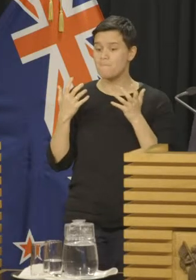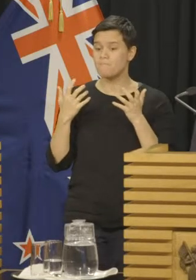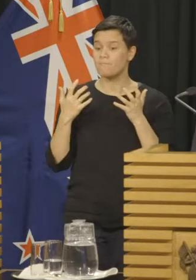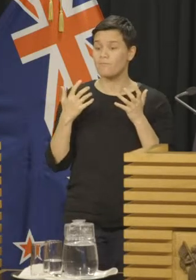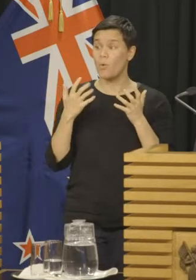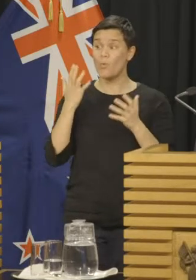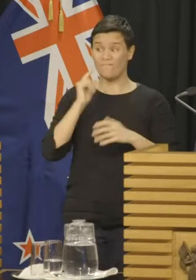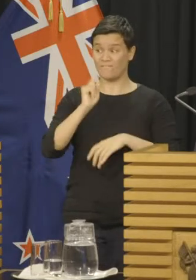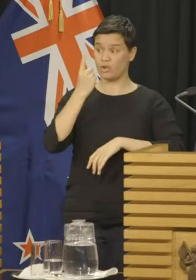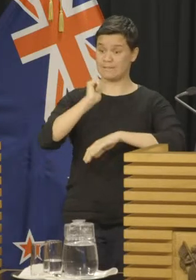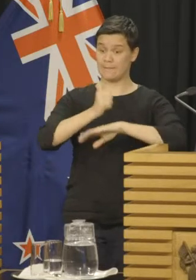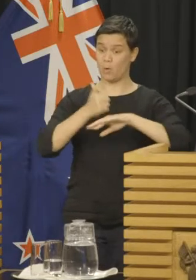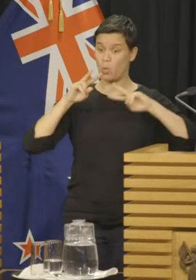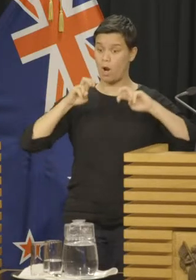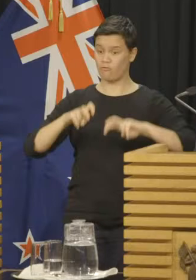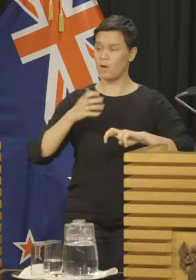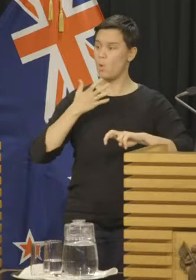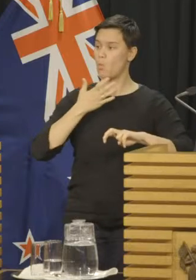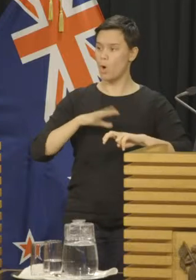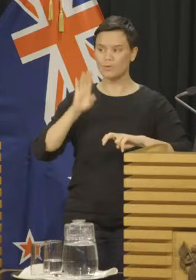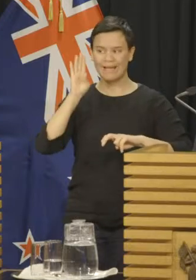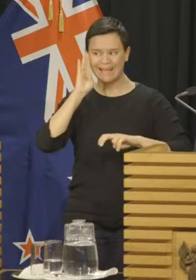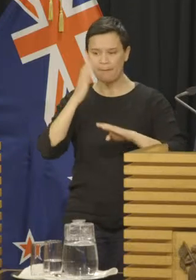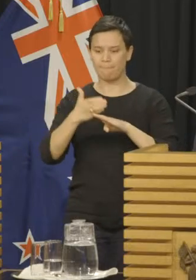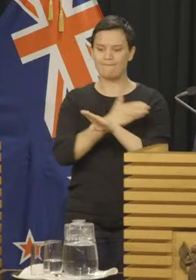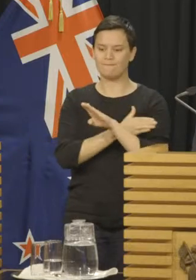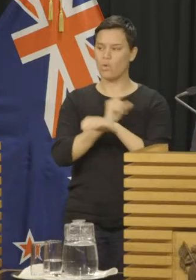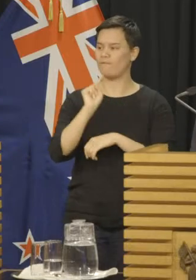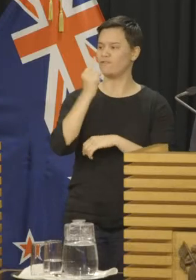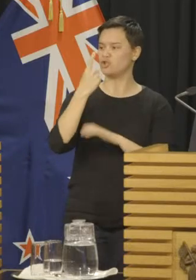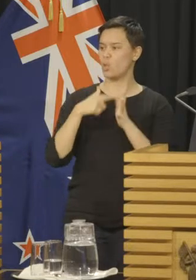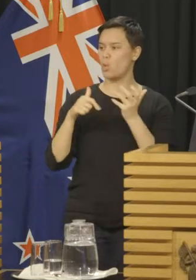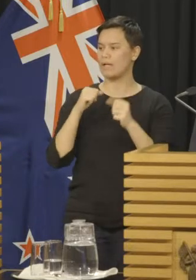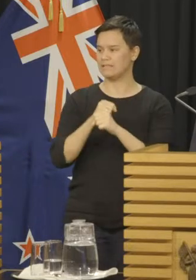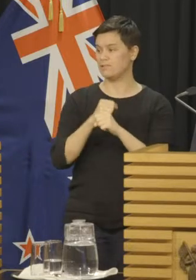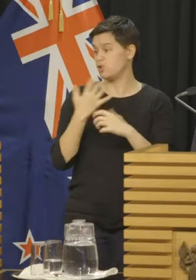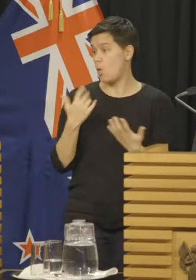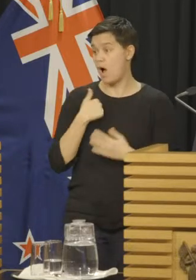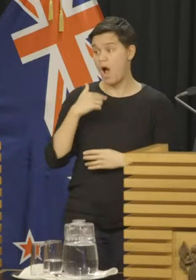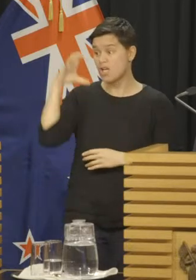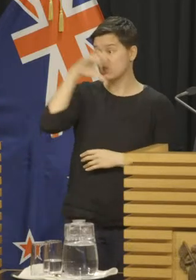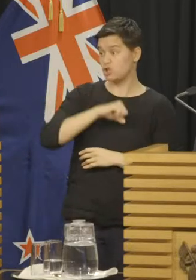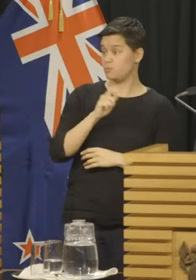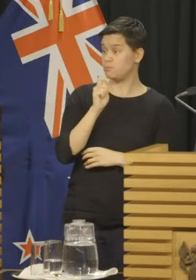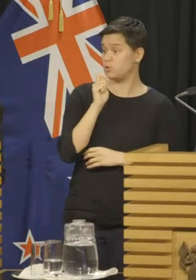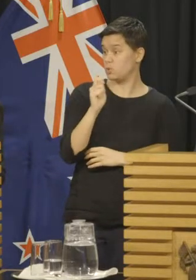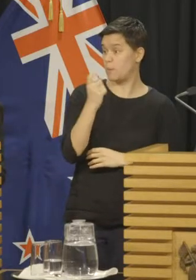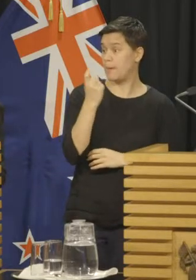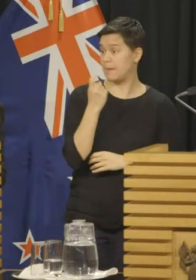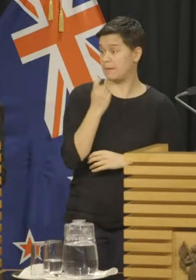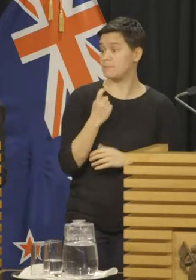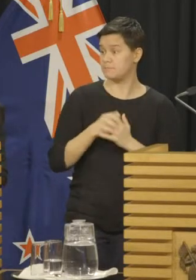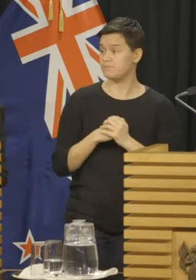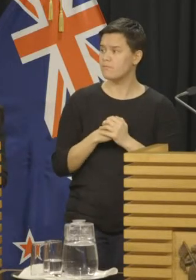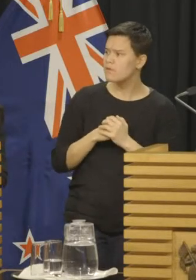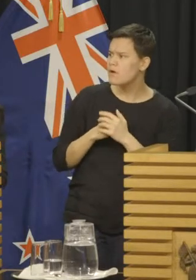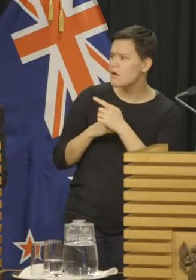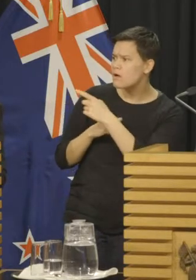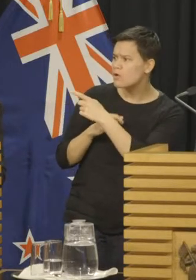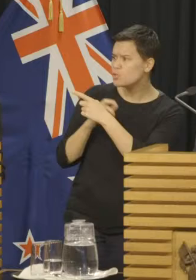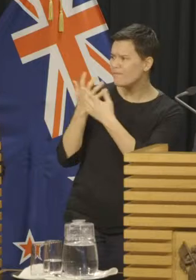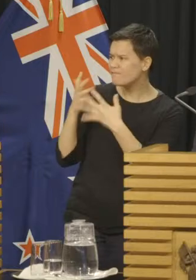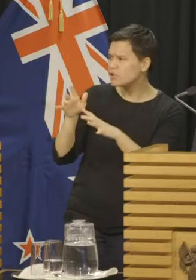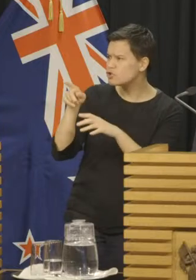So I imagine that we'll be talking about this again before the end of the week. Yeah. Just back to South Korea. Sorry, did I take your